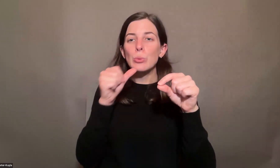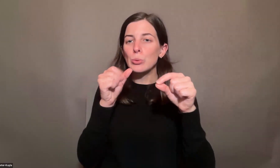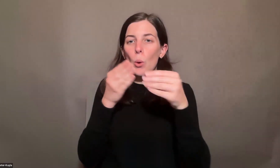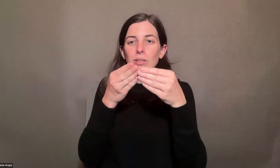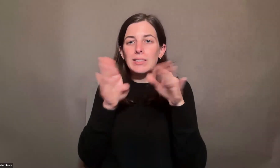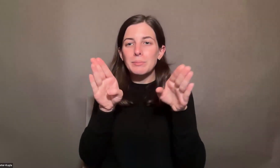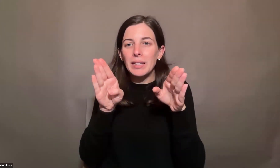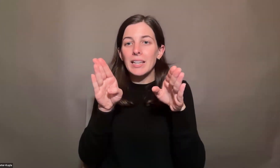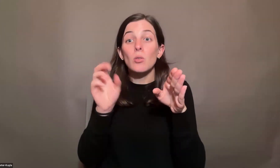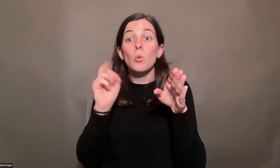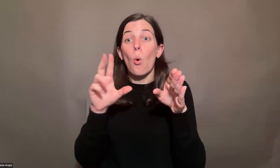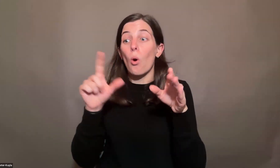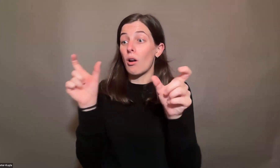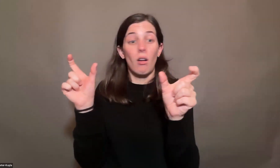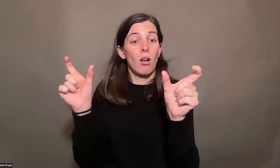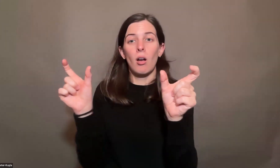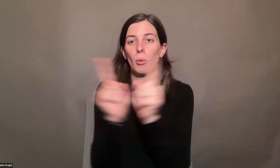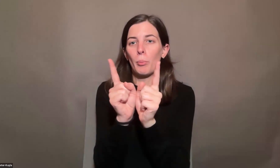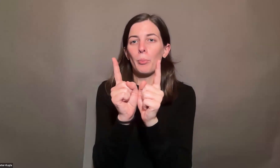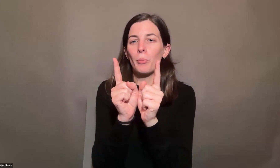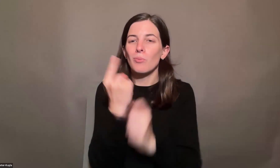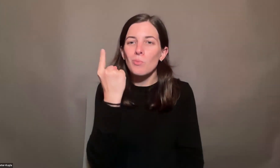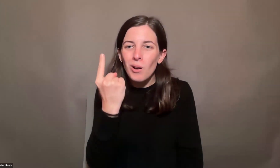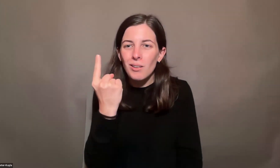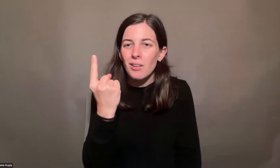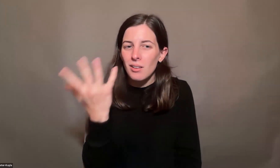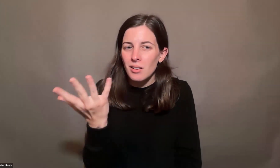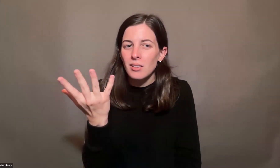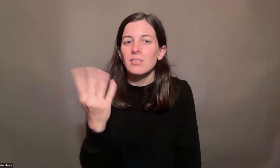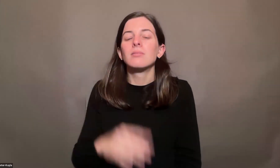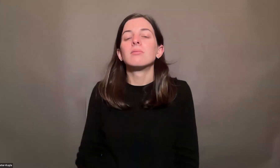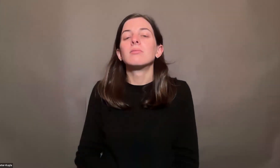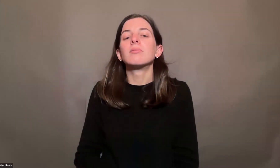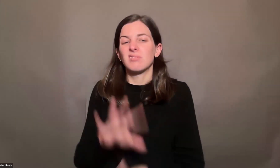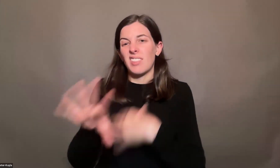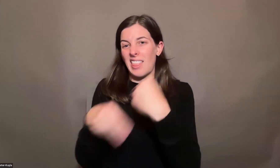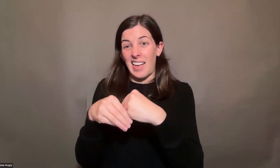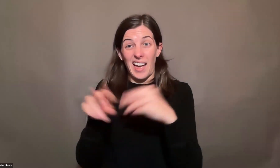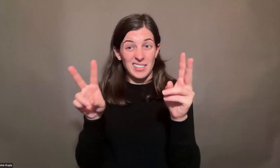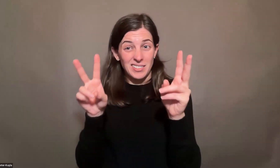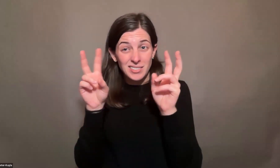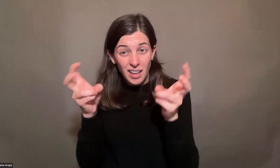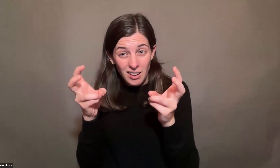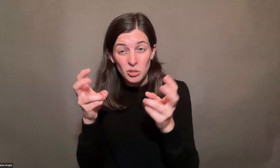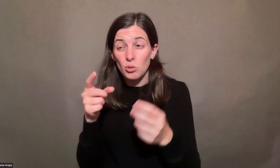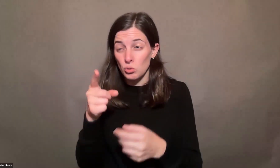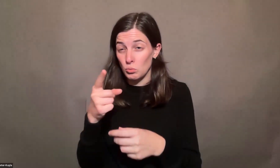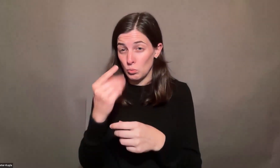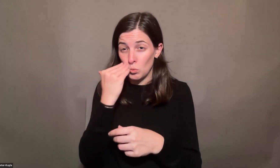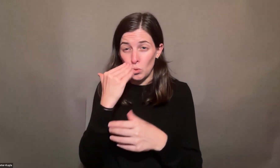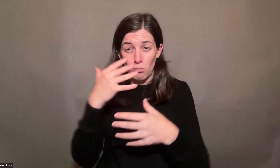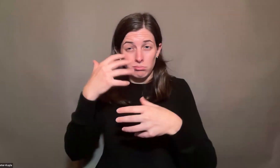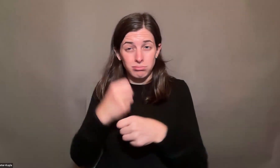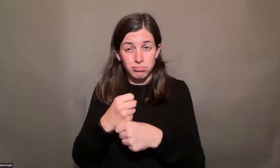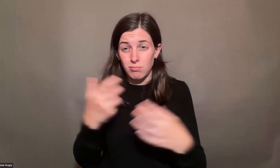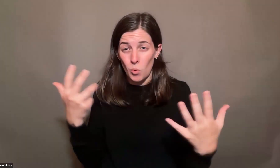sense. Make sure you add a title for your table so people know what the table's about and what the information relates to. And